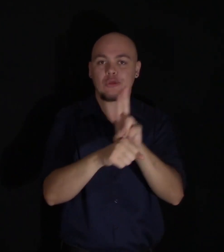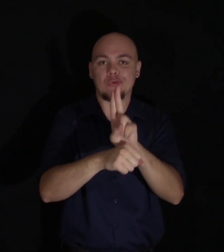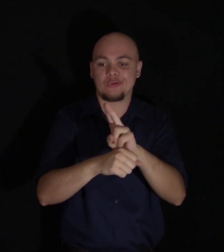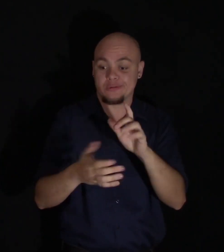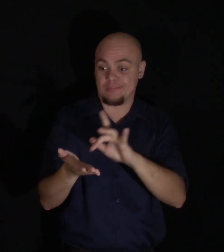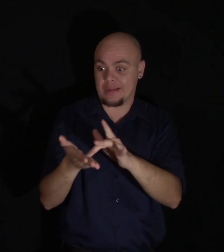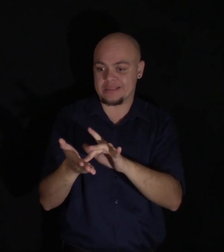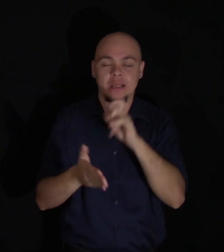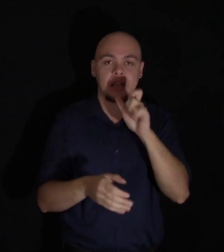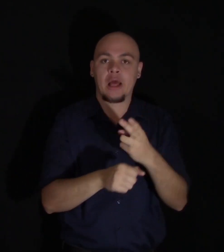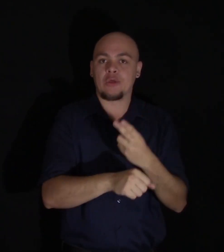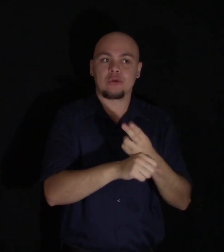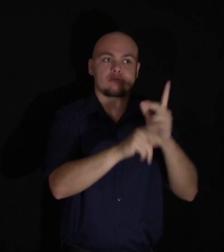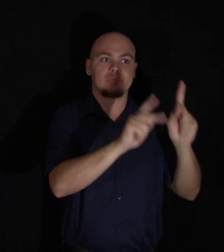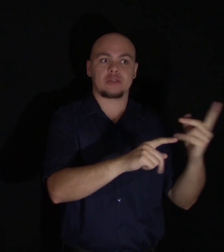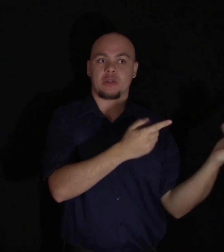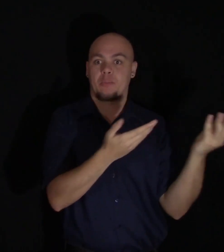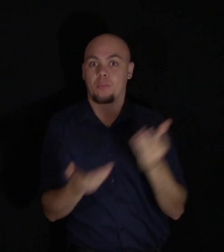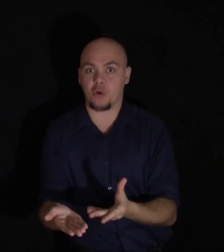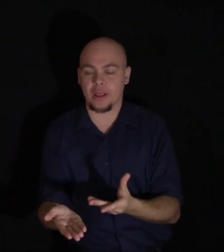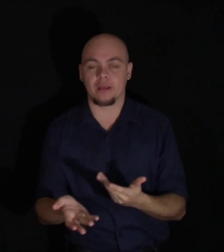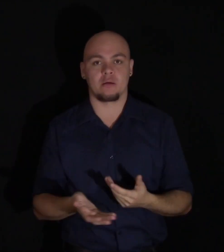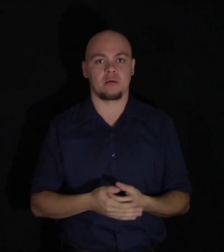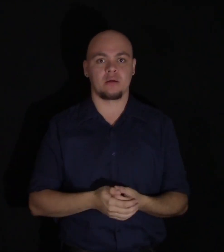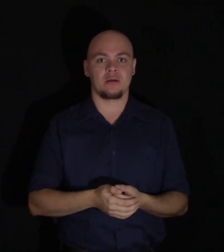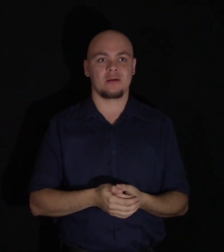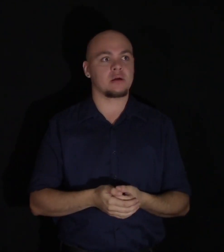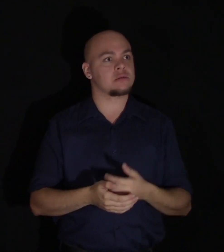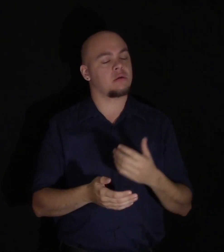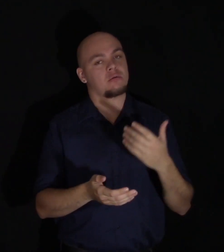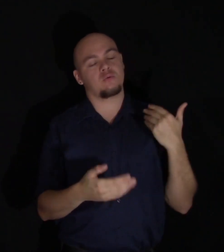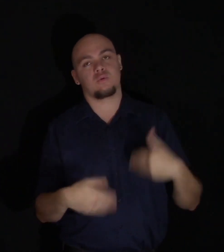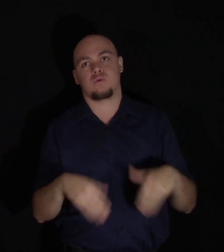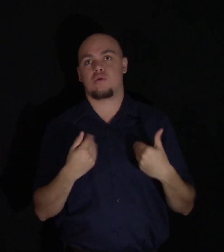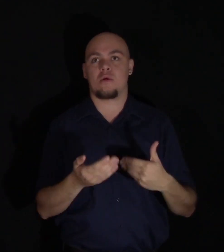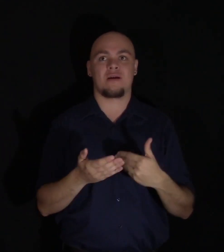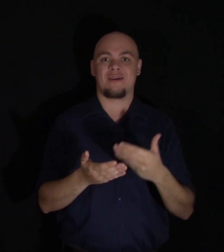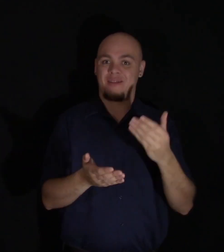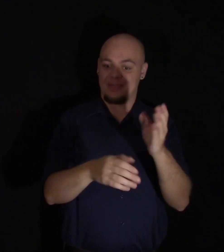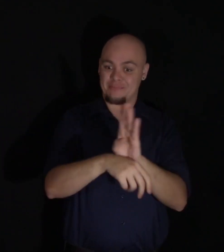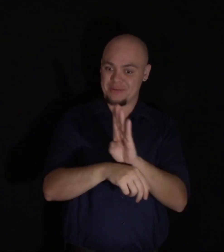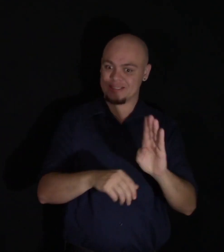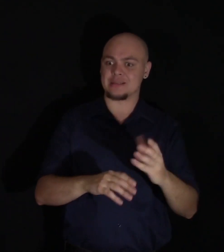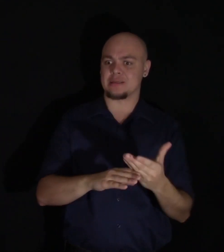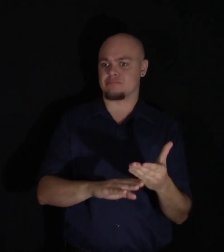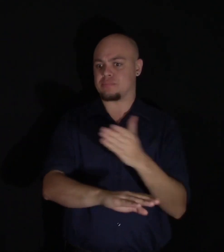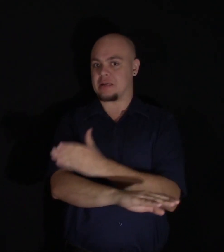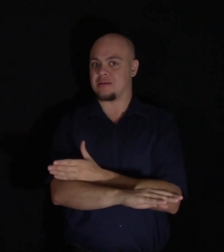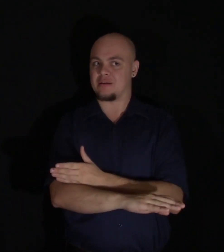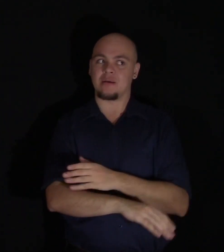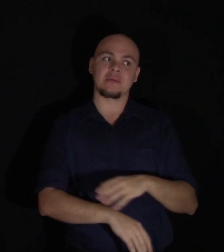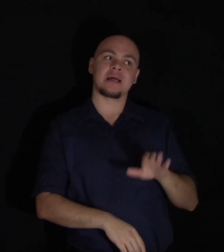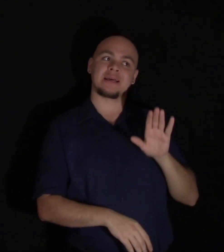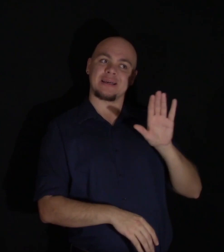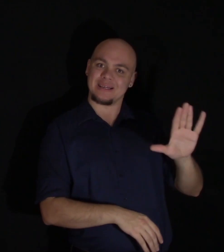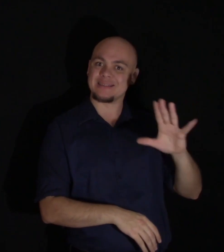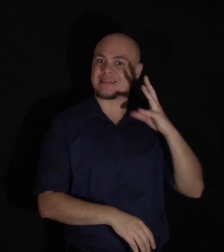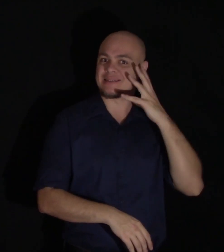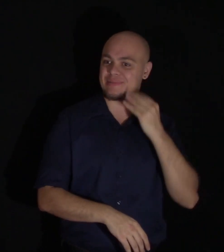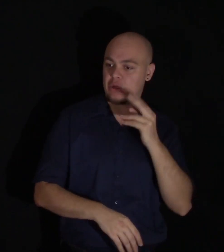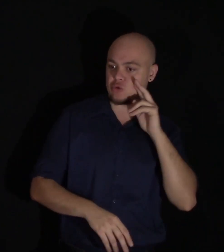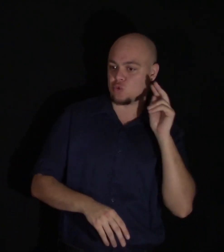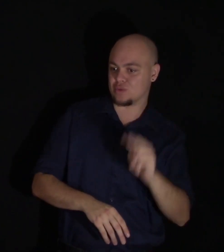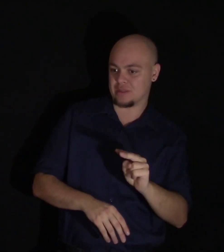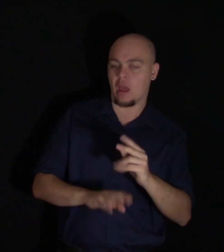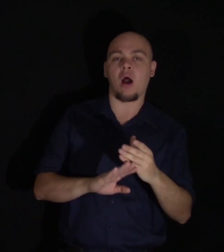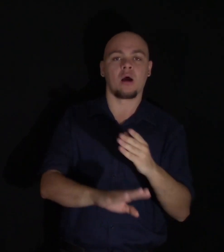day. So the quantitative results were great. But Doug's results that he cared about were much more qualitative. He was with one